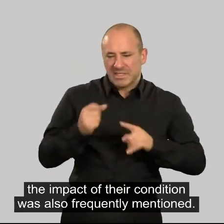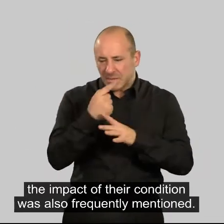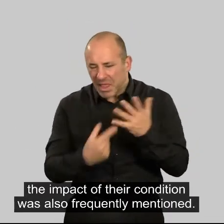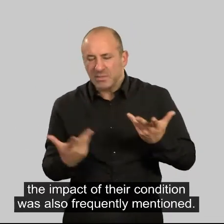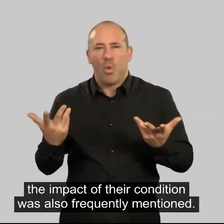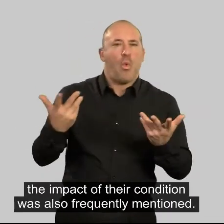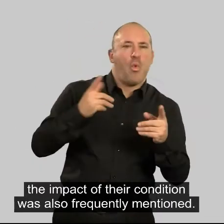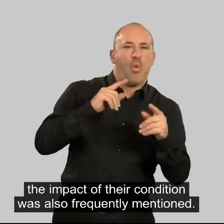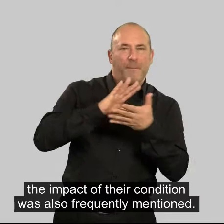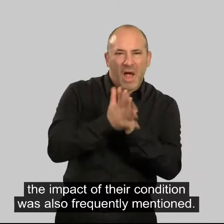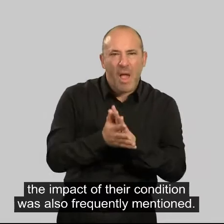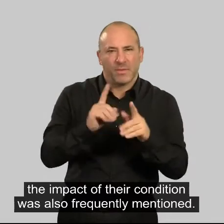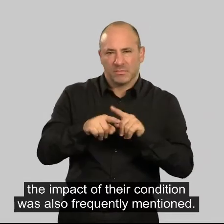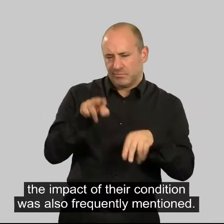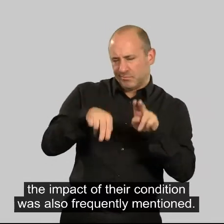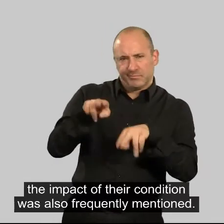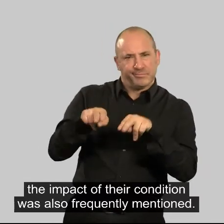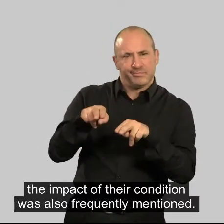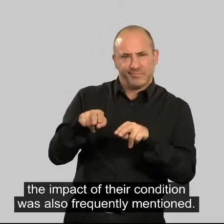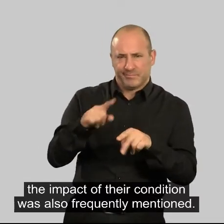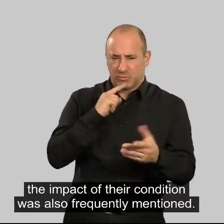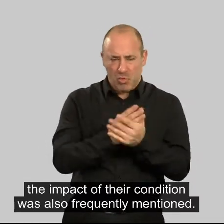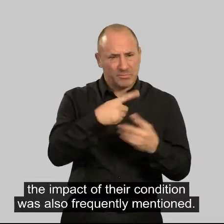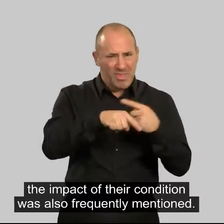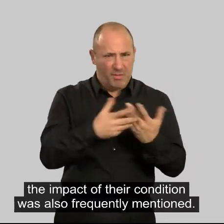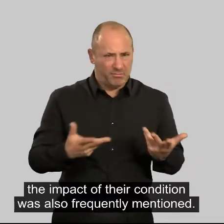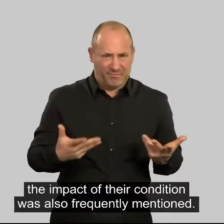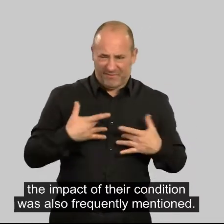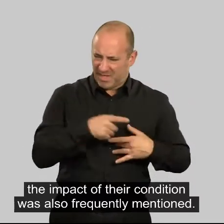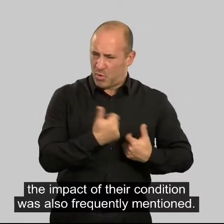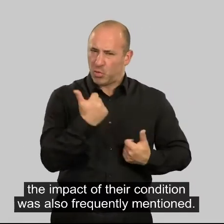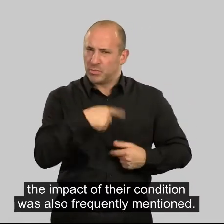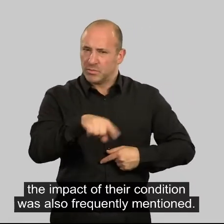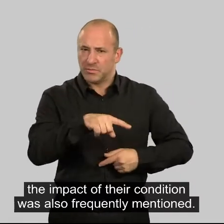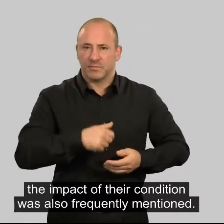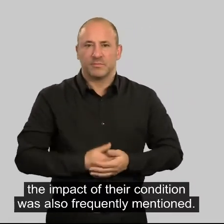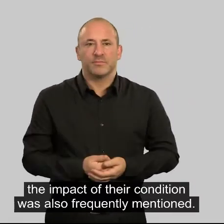mentioned.